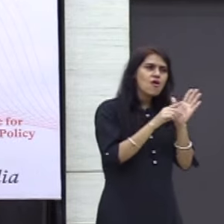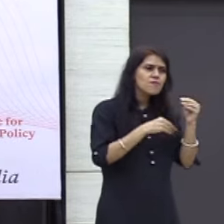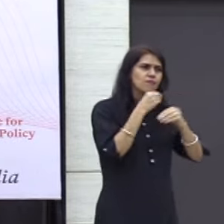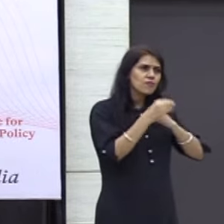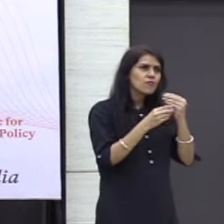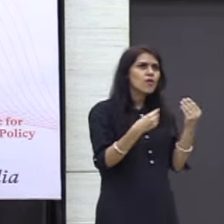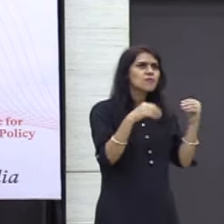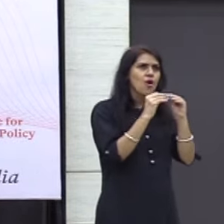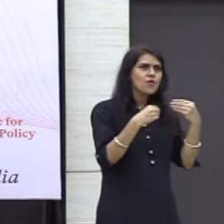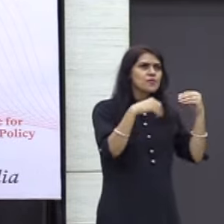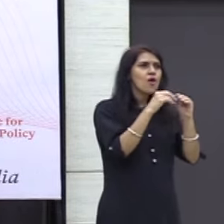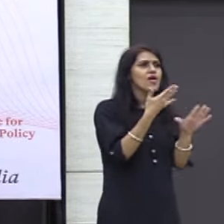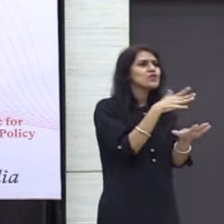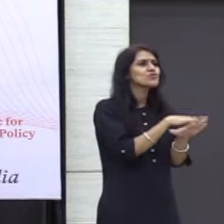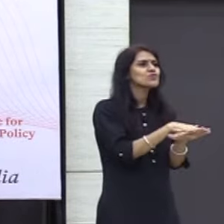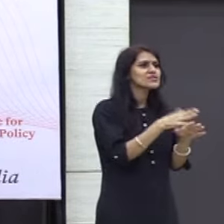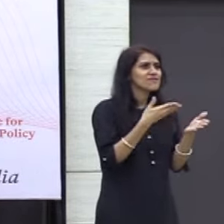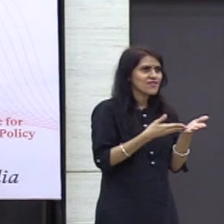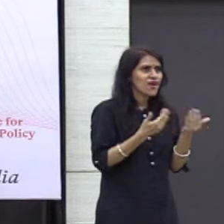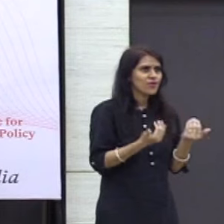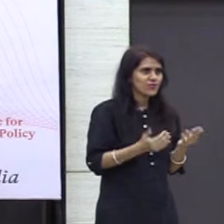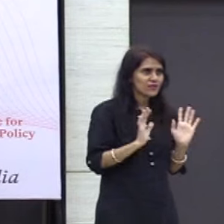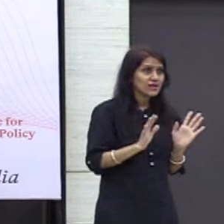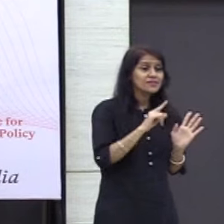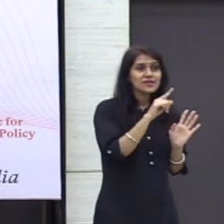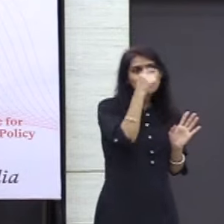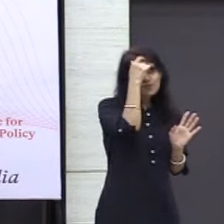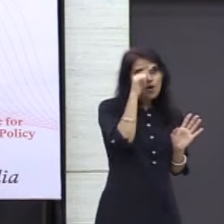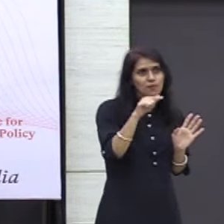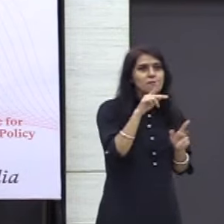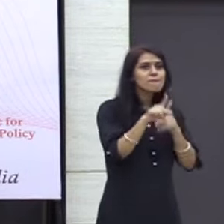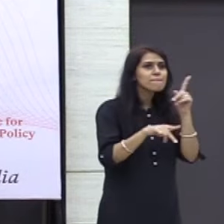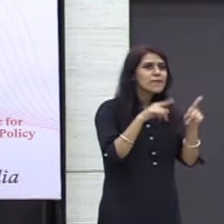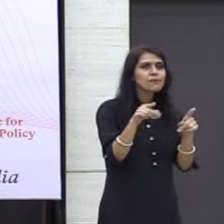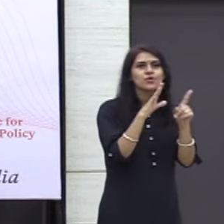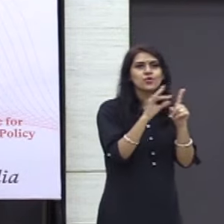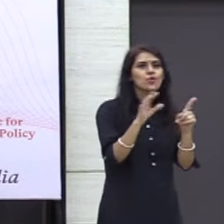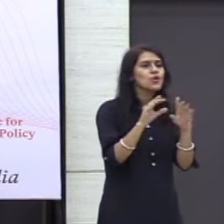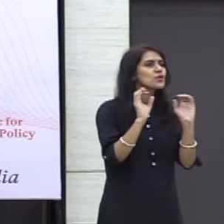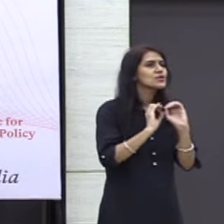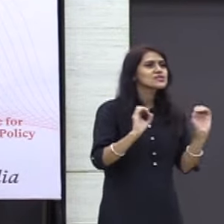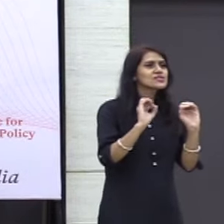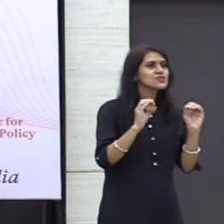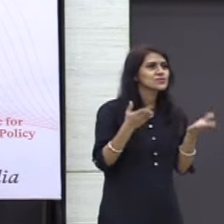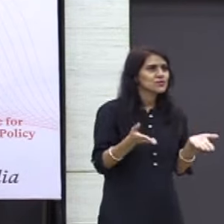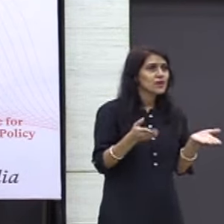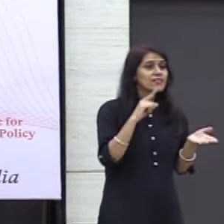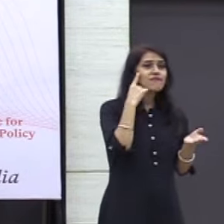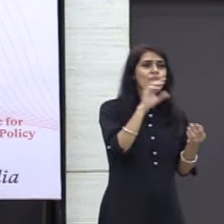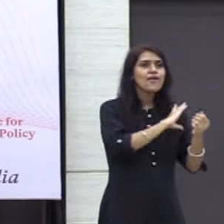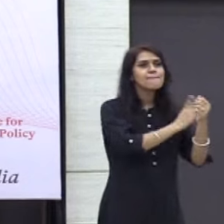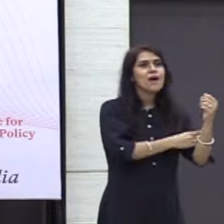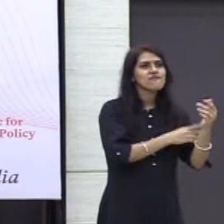intrusive, and the real issues before the people have nothing to do with this. It's something to do with